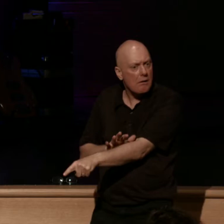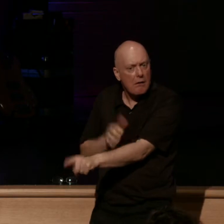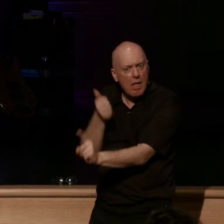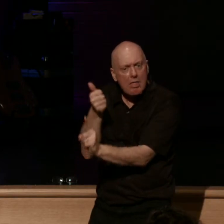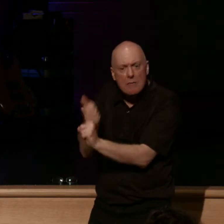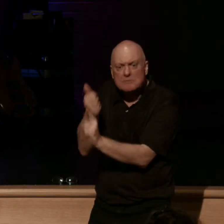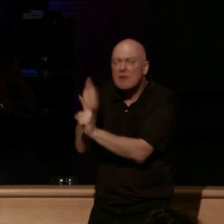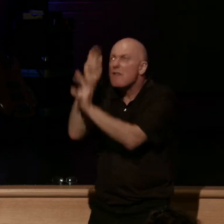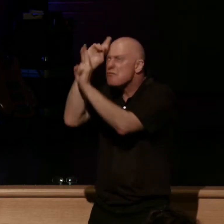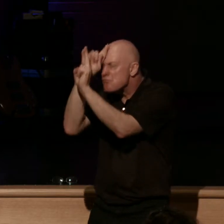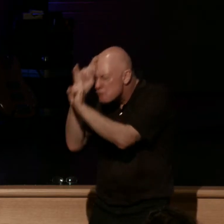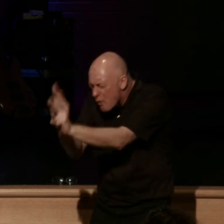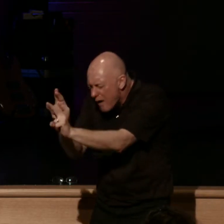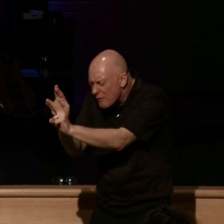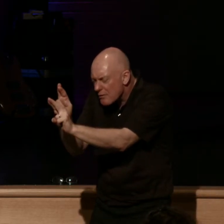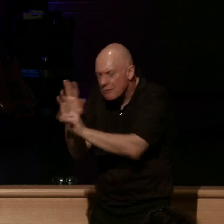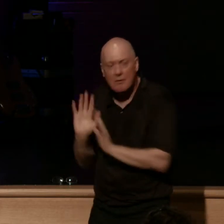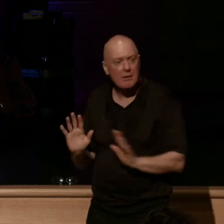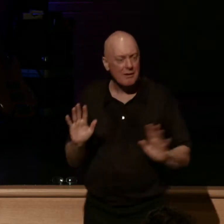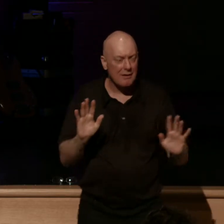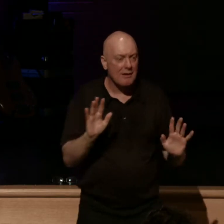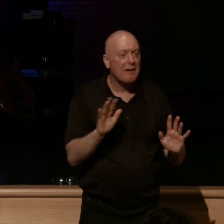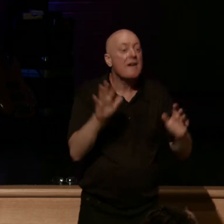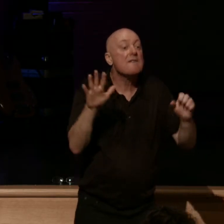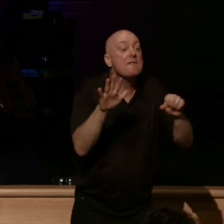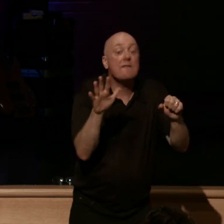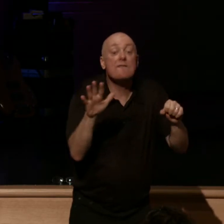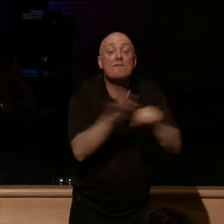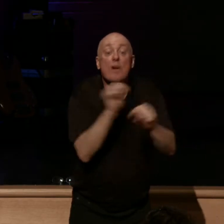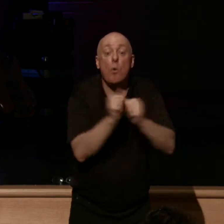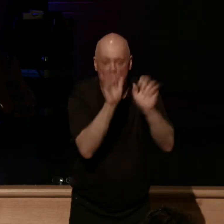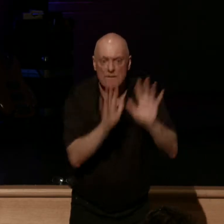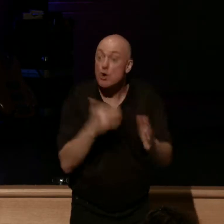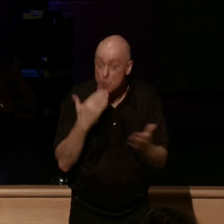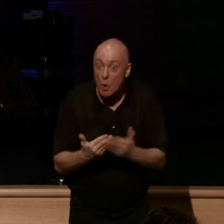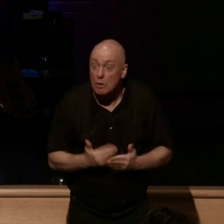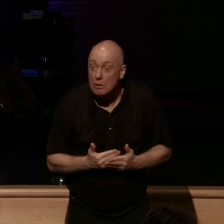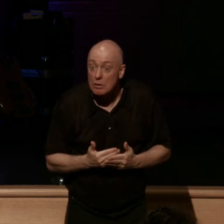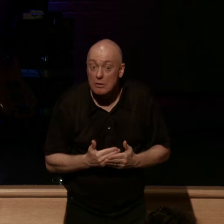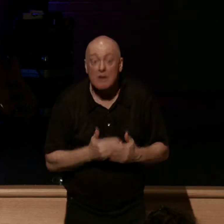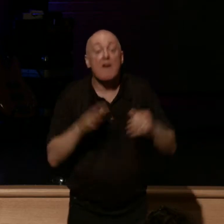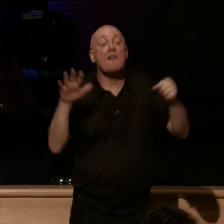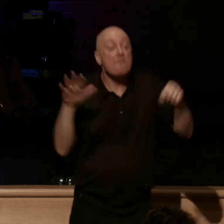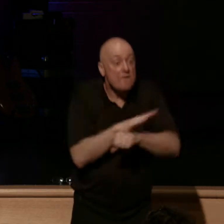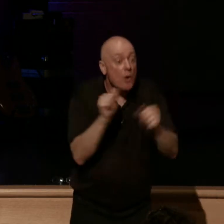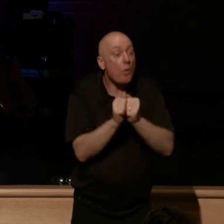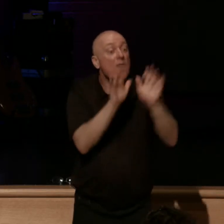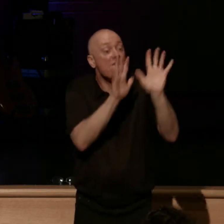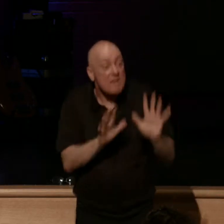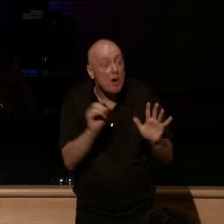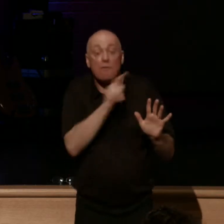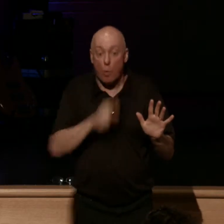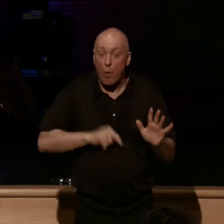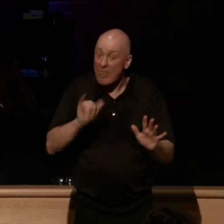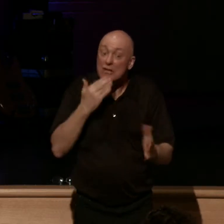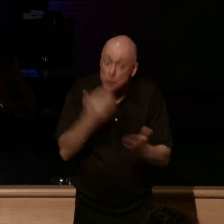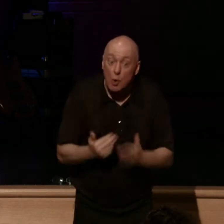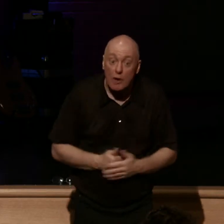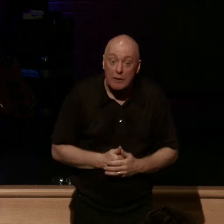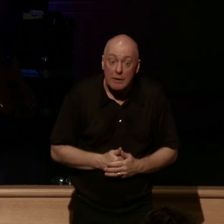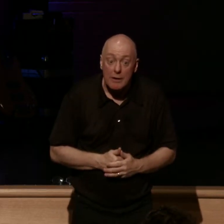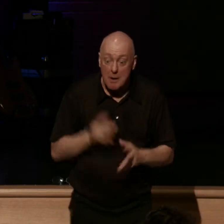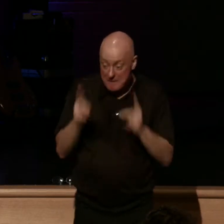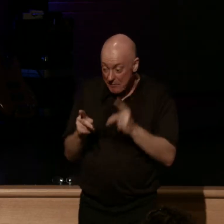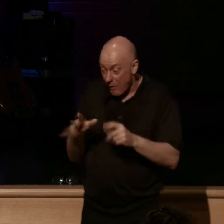reverent and remembered. Now remember, when we say filled with fear in this case, this is good. Filled with the fear of the Lord. Those